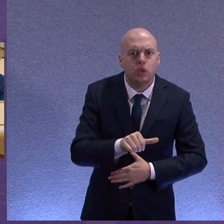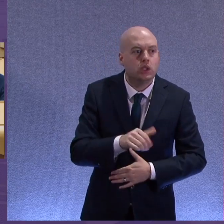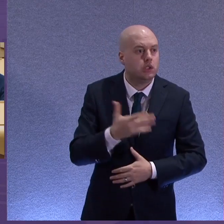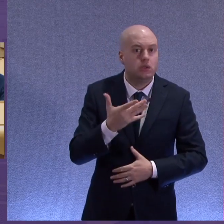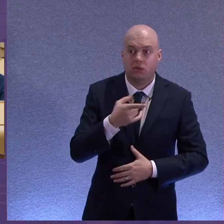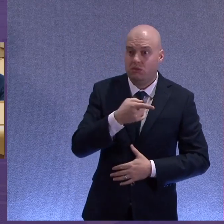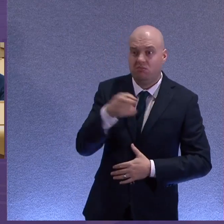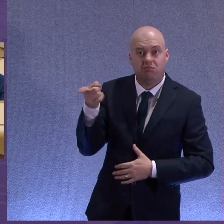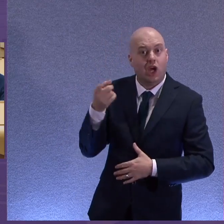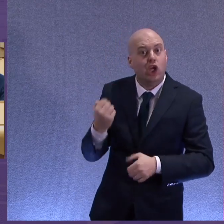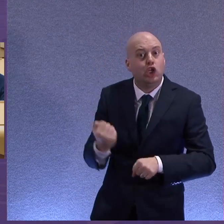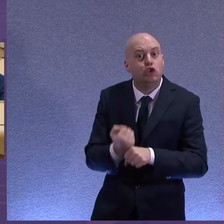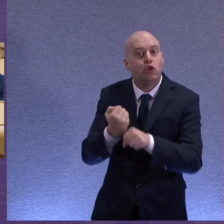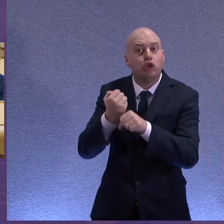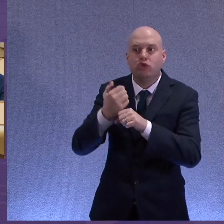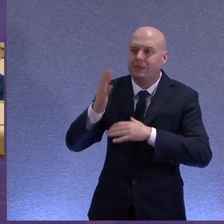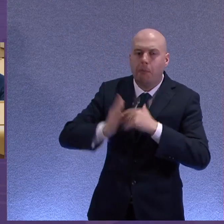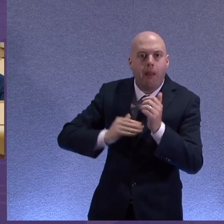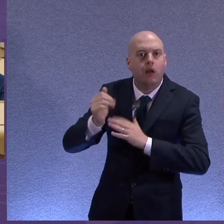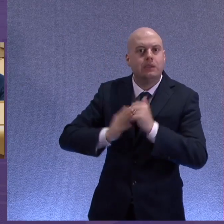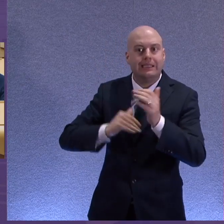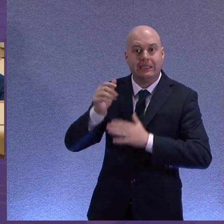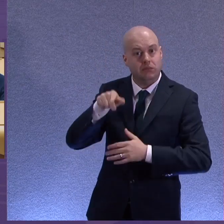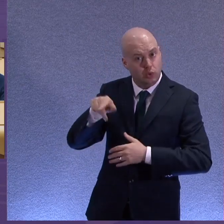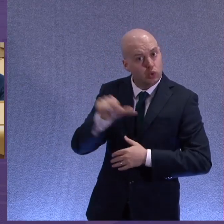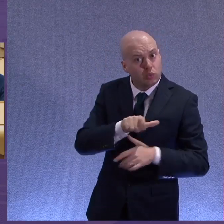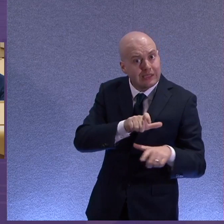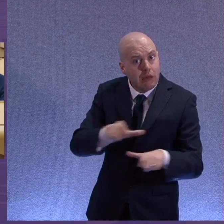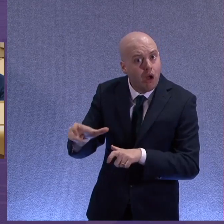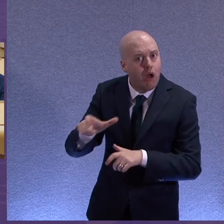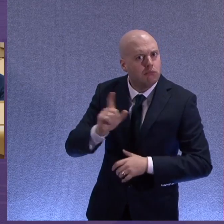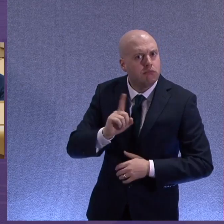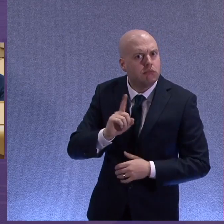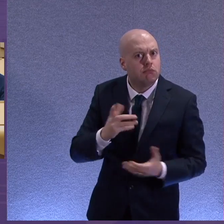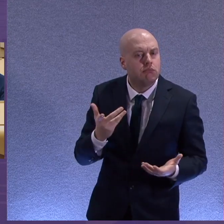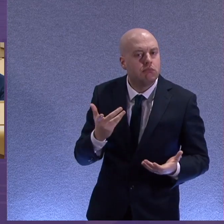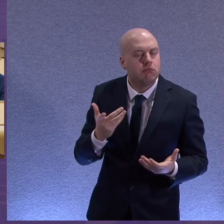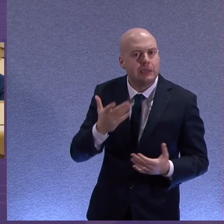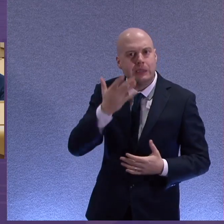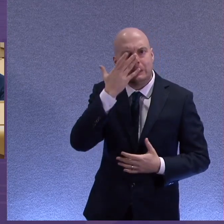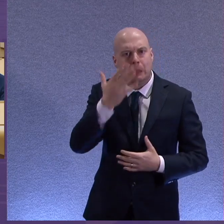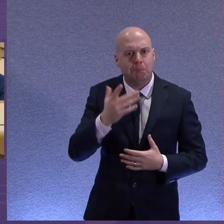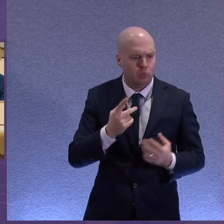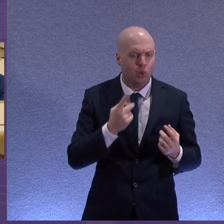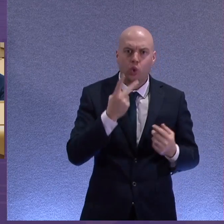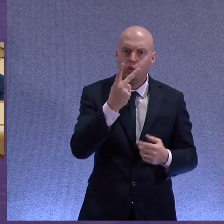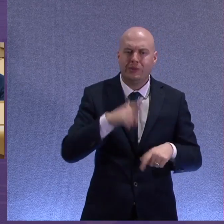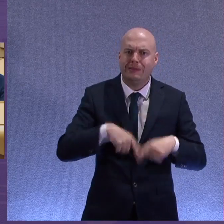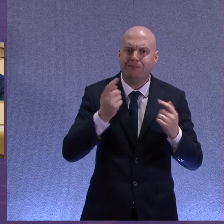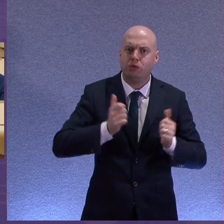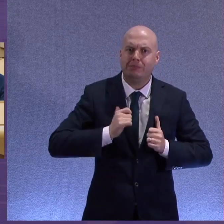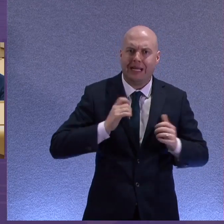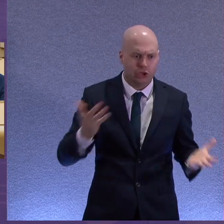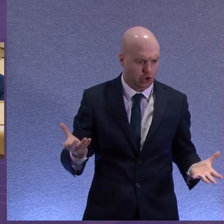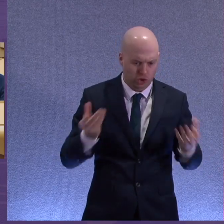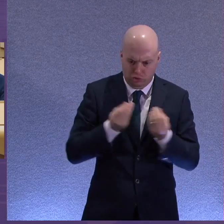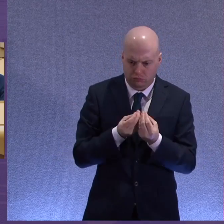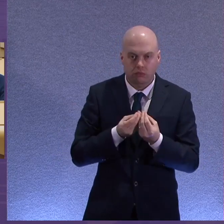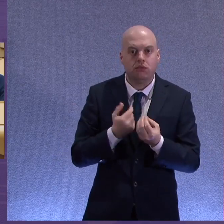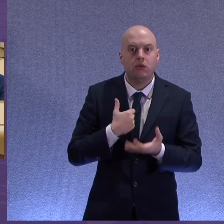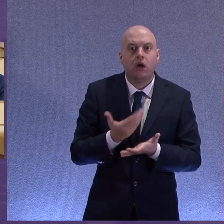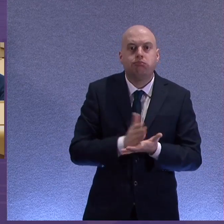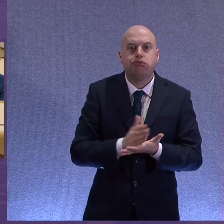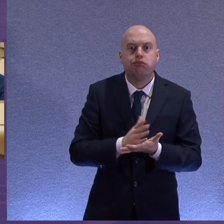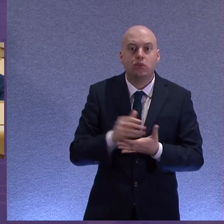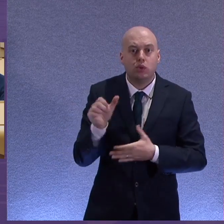and the Secretary of State for Housing, Communities and Local Government giving slightly different, it seems, emphasis on whether or not those in the construction sector should